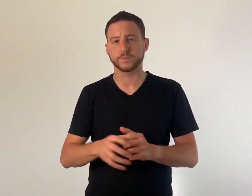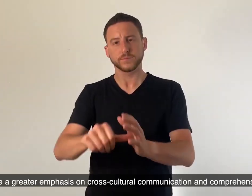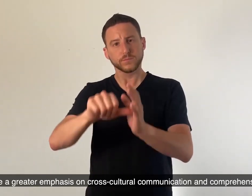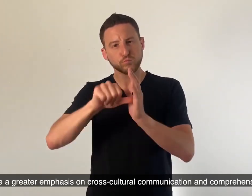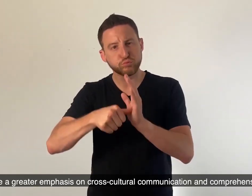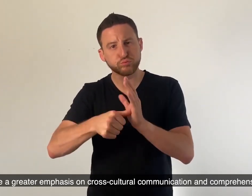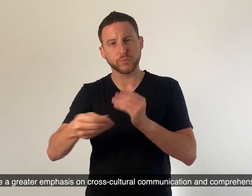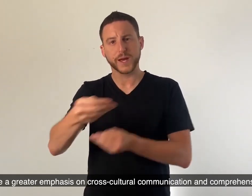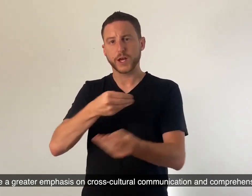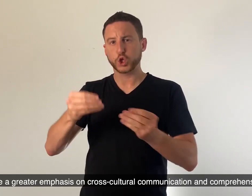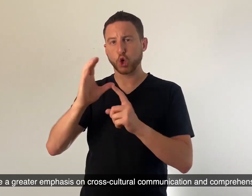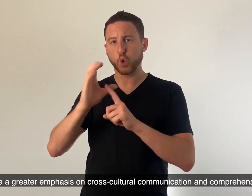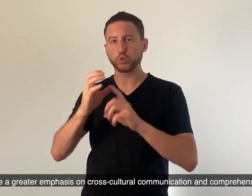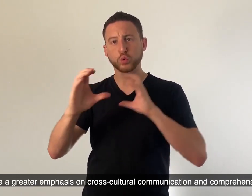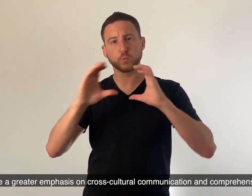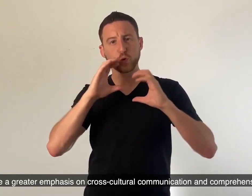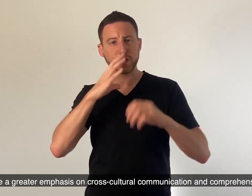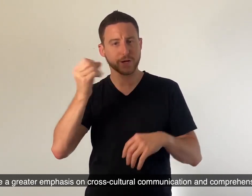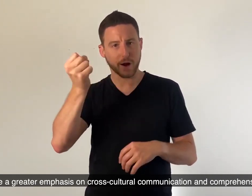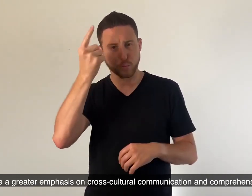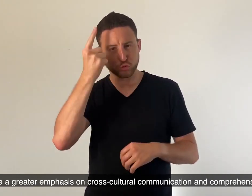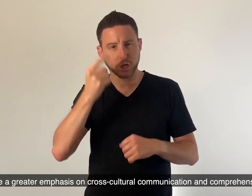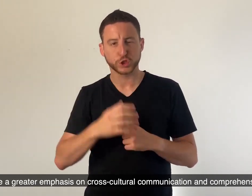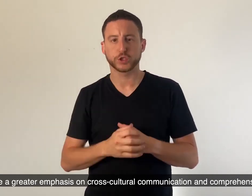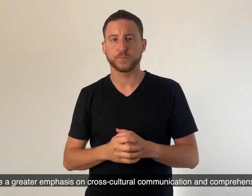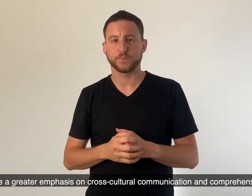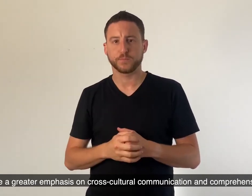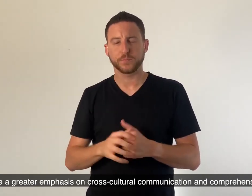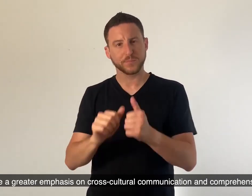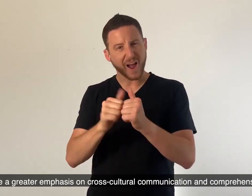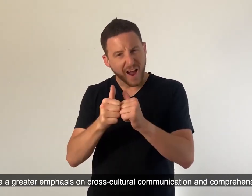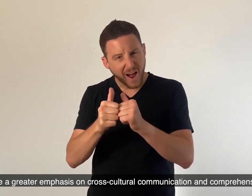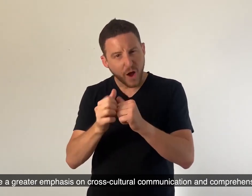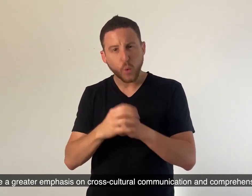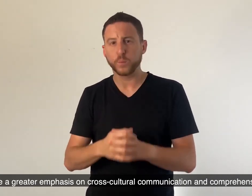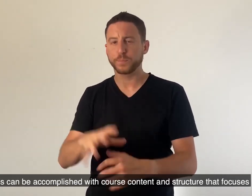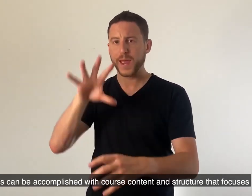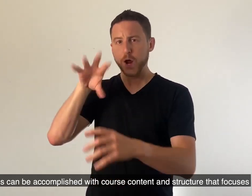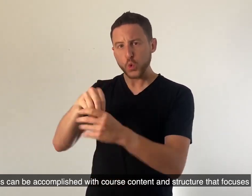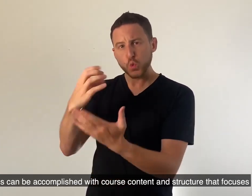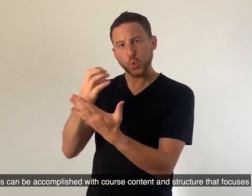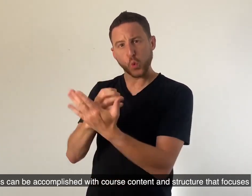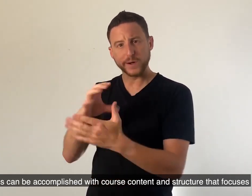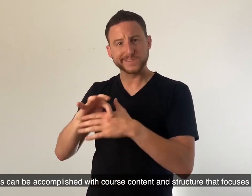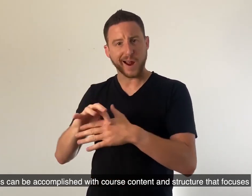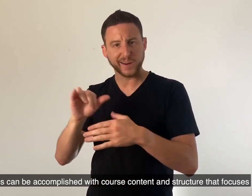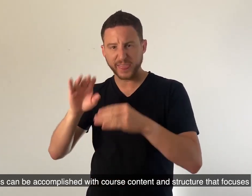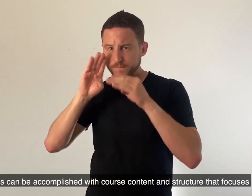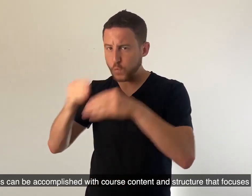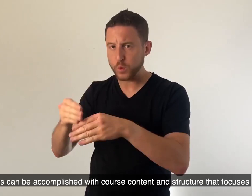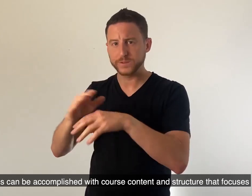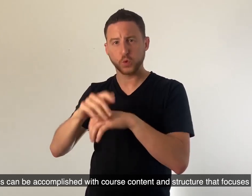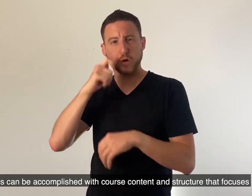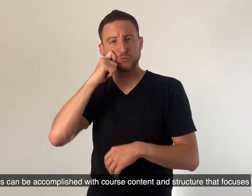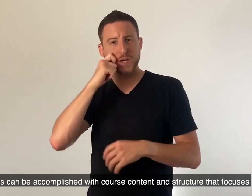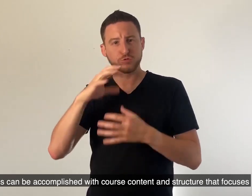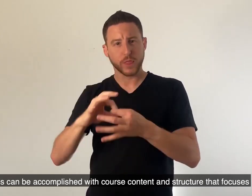Place a greater emphasis on cross-cultural communication and comprehension. This can be accomplished with course content and structure that focuses on